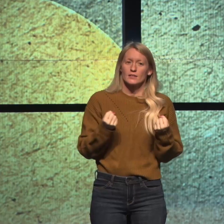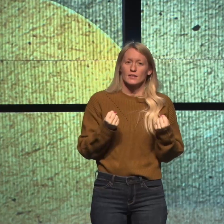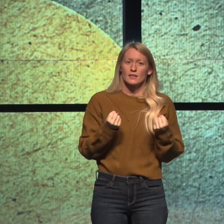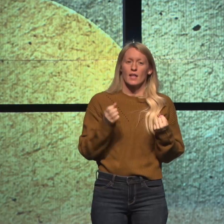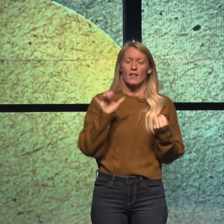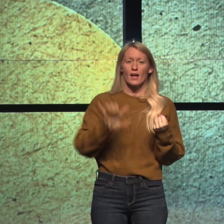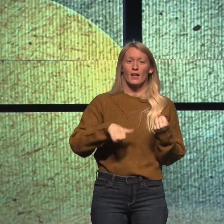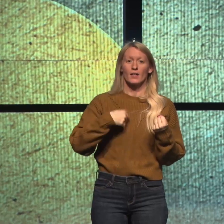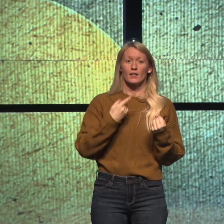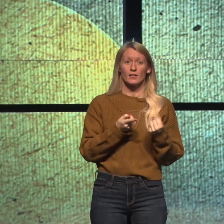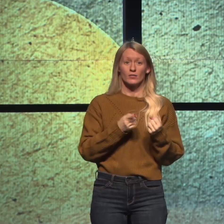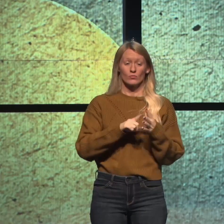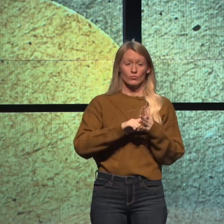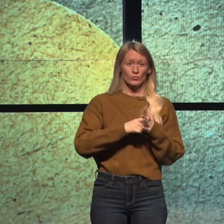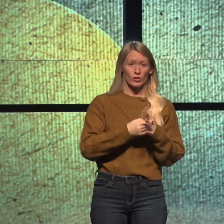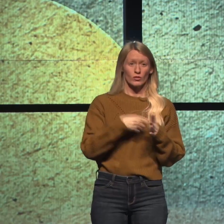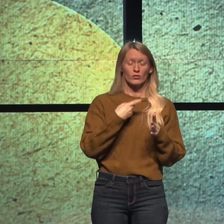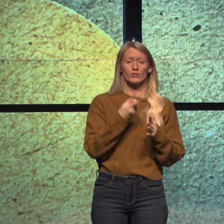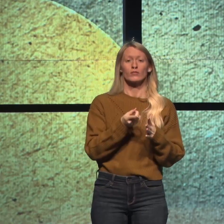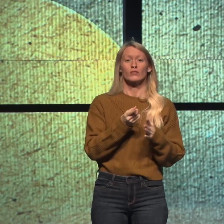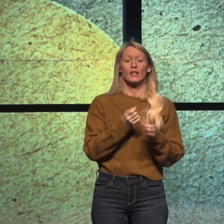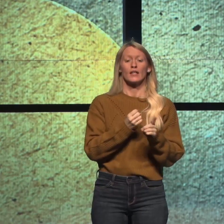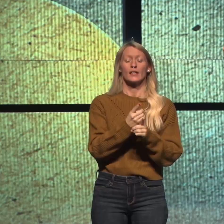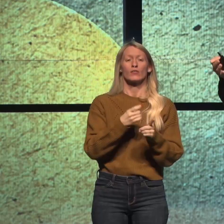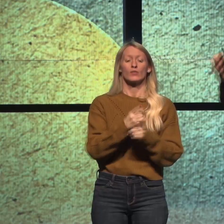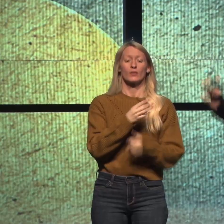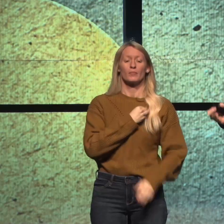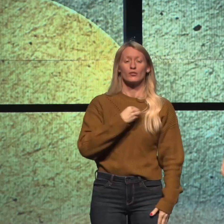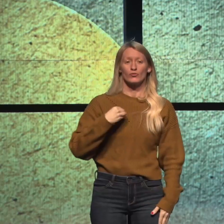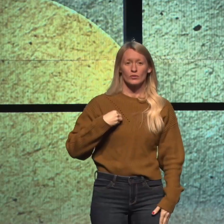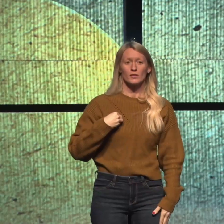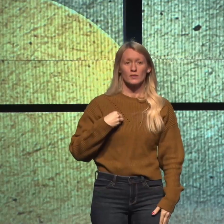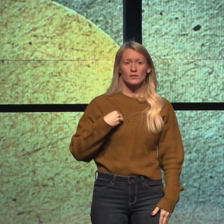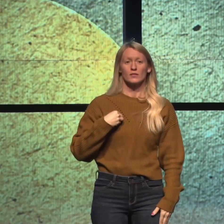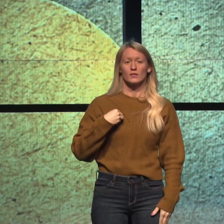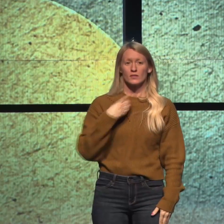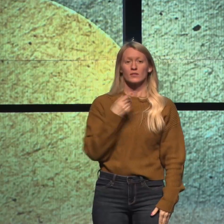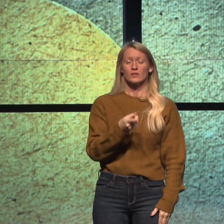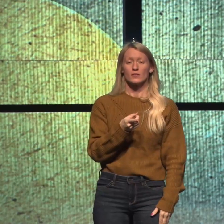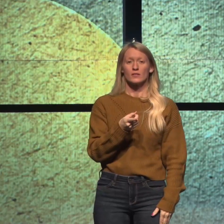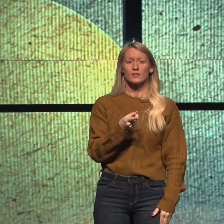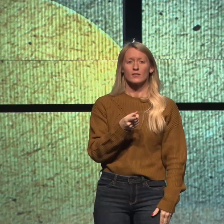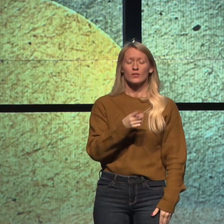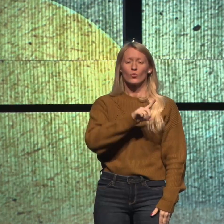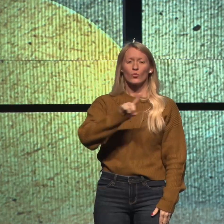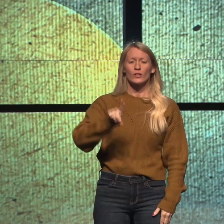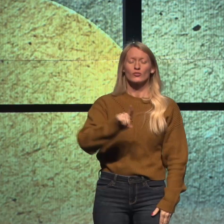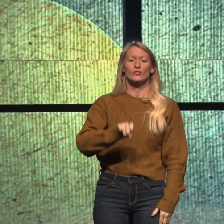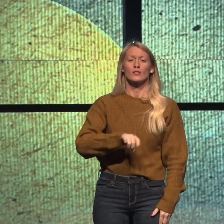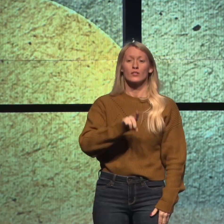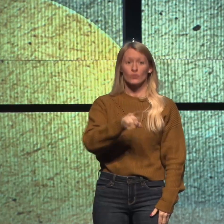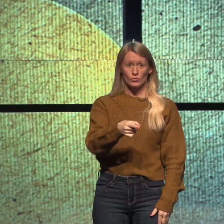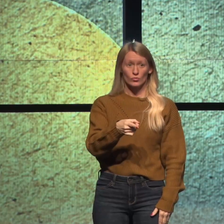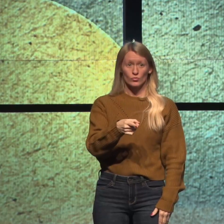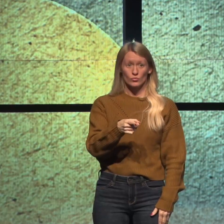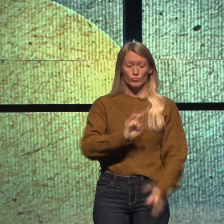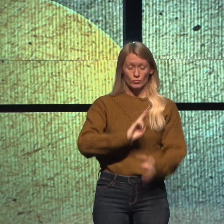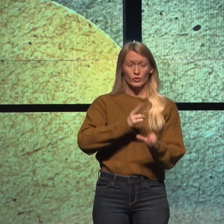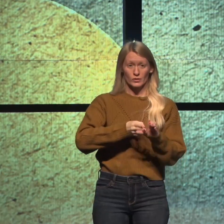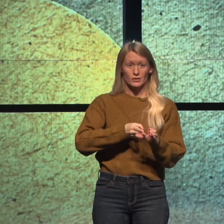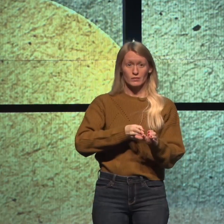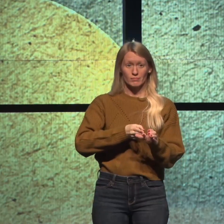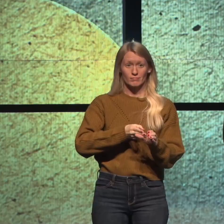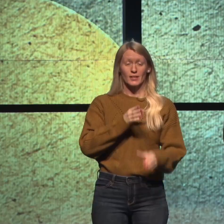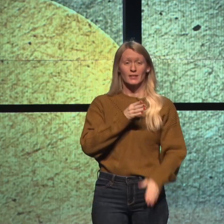ministry celebration today after the service, that's the question, are you in? And so we started way back when in